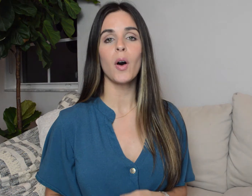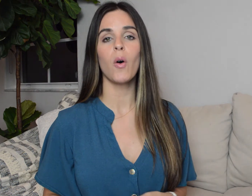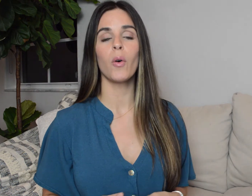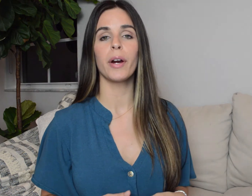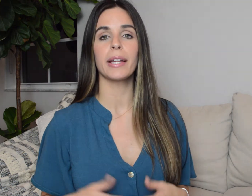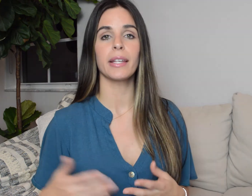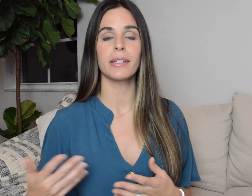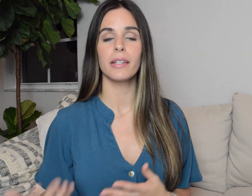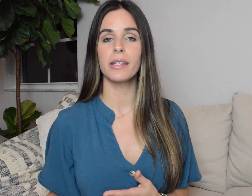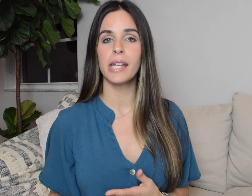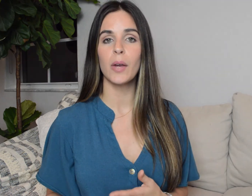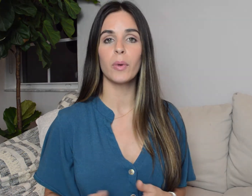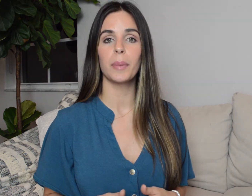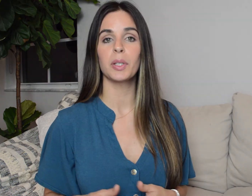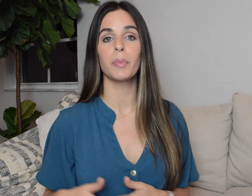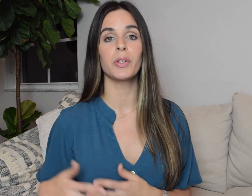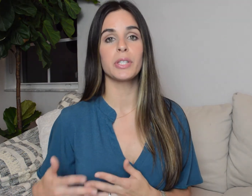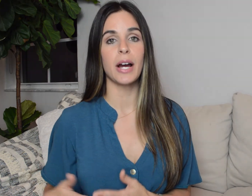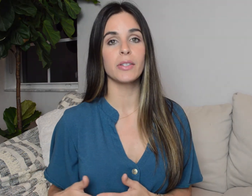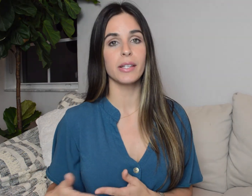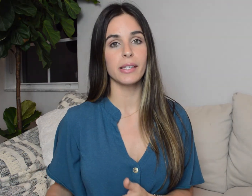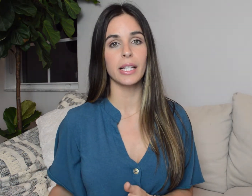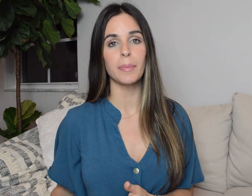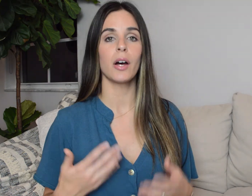or at the end of the day when I'm going to put her down to sleep. I'll